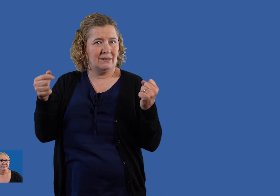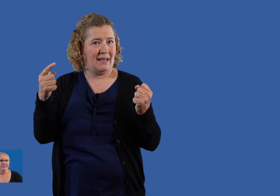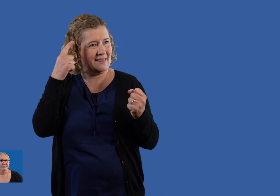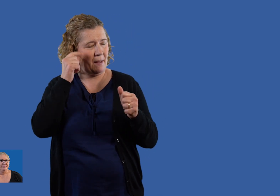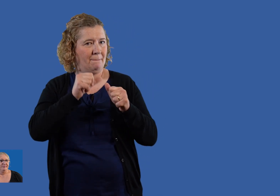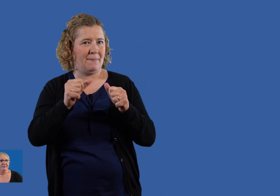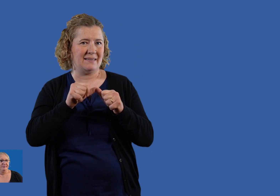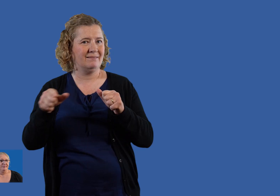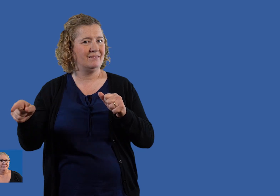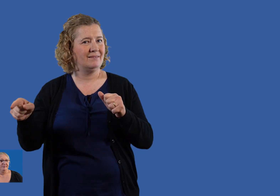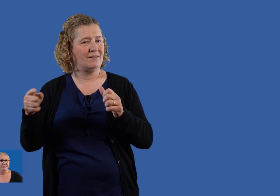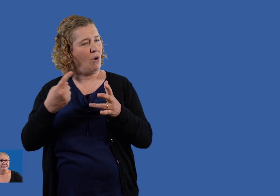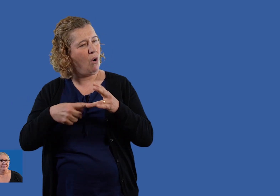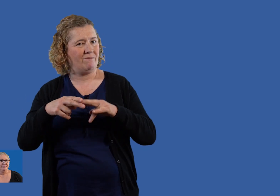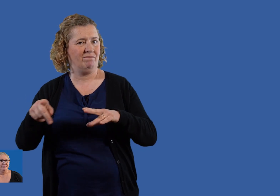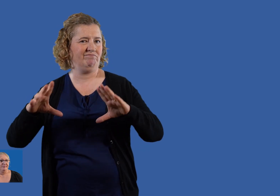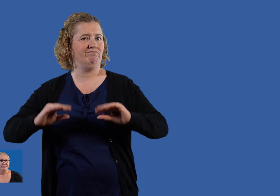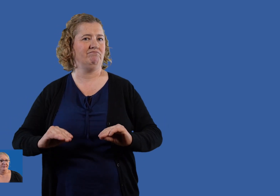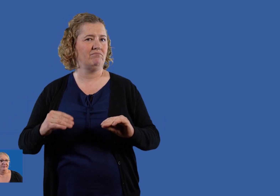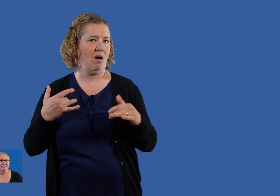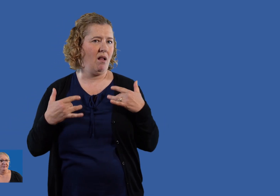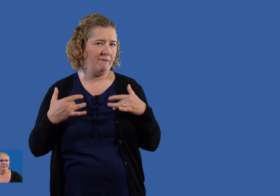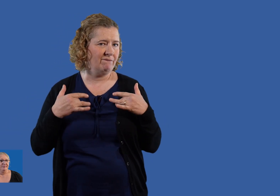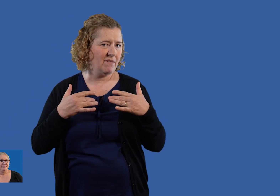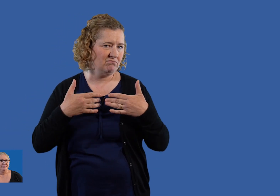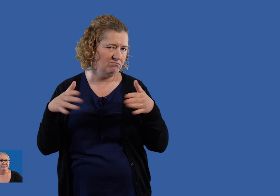for everyone that they just go away.